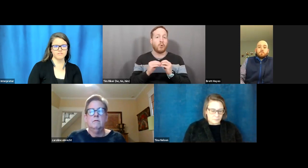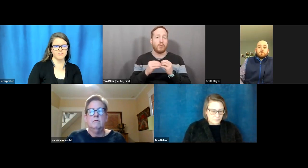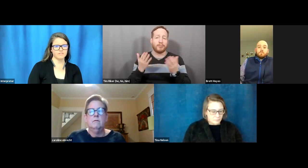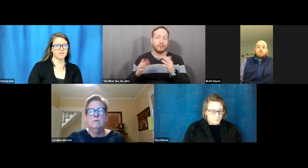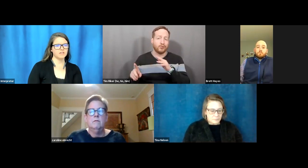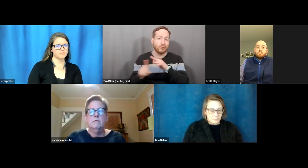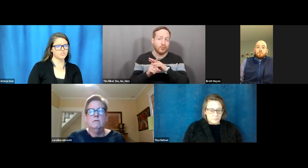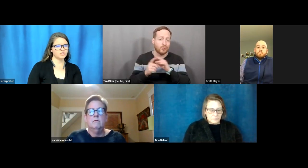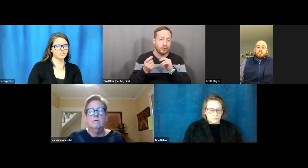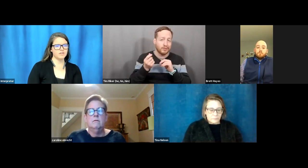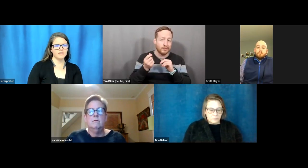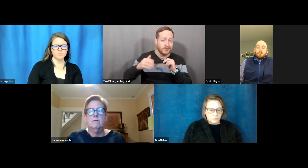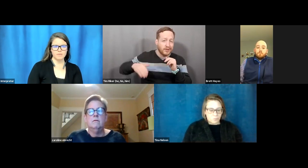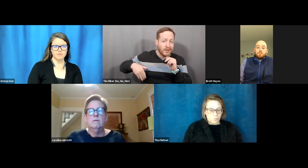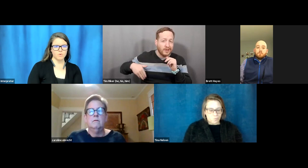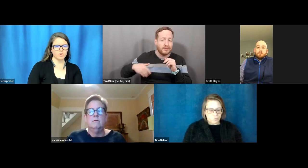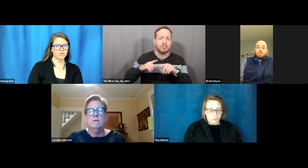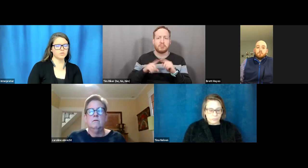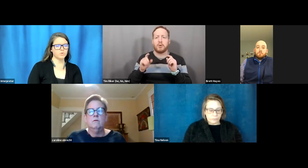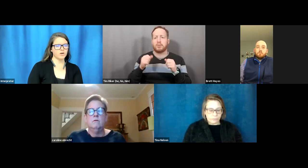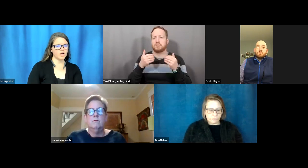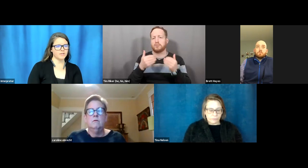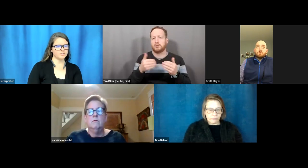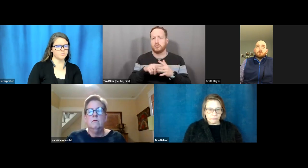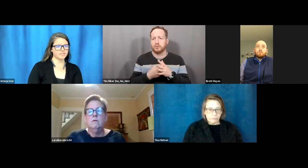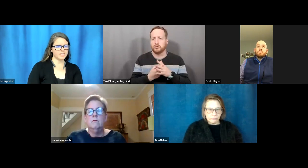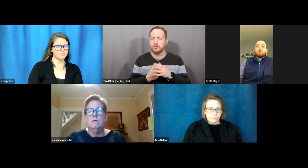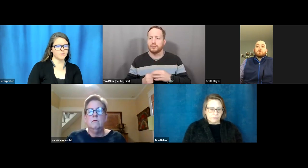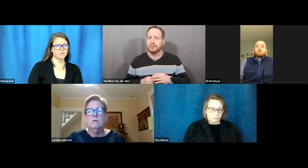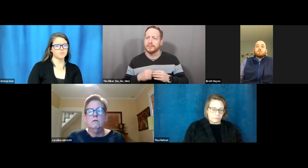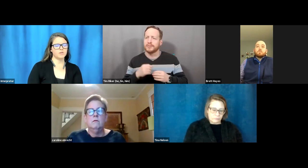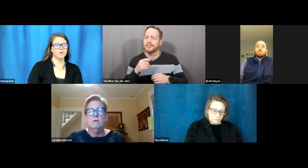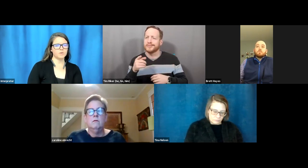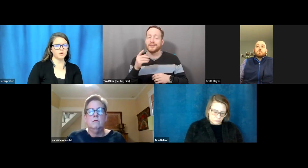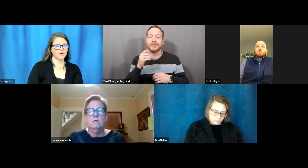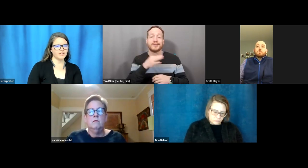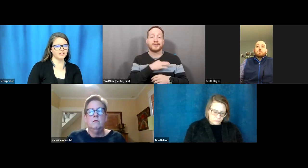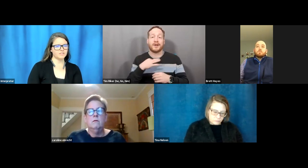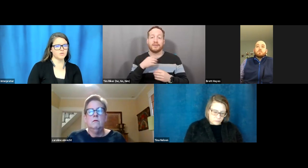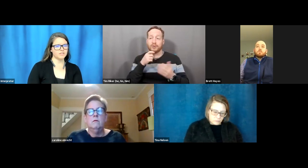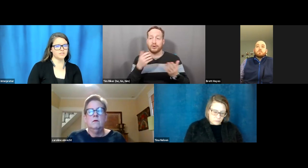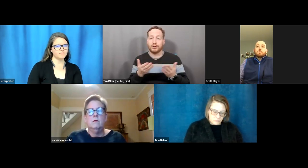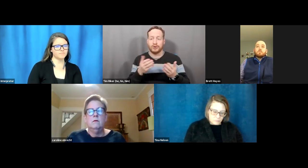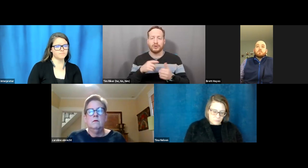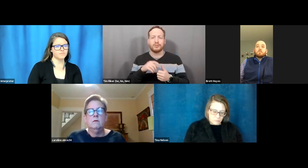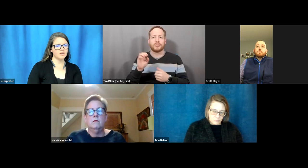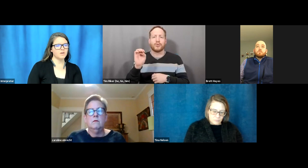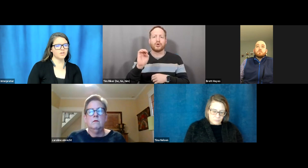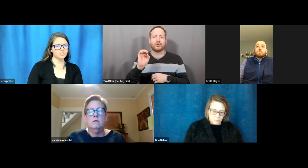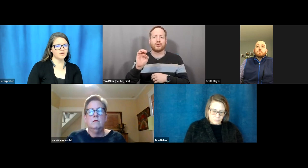five commissioners. There may be more who are coming a little bit late, but we will go ahead and get started. We also have